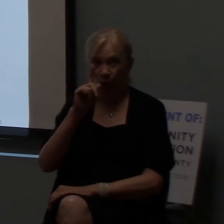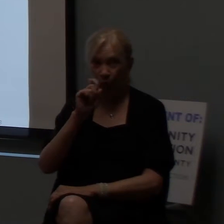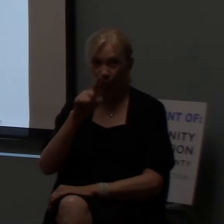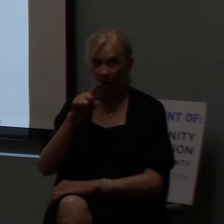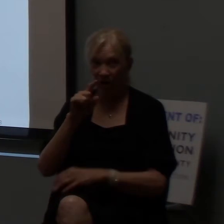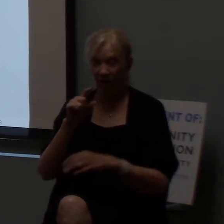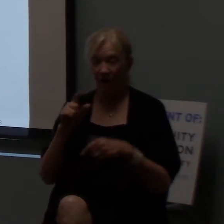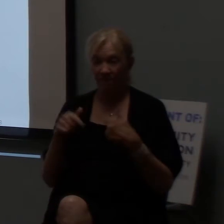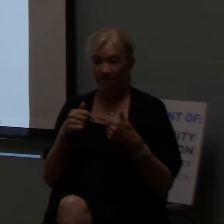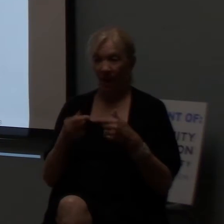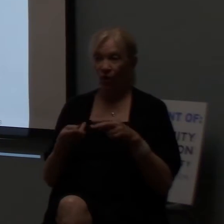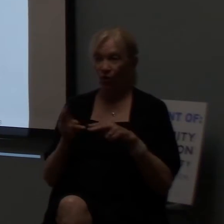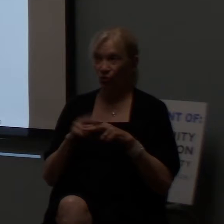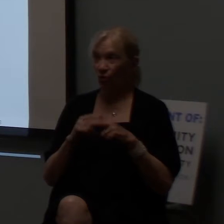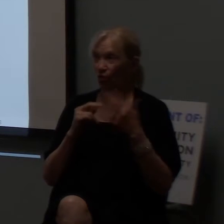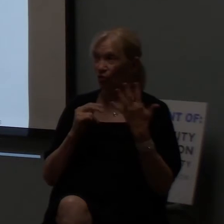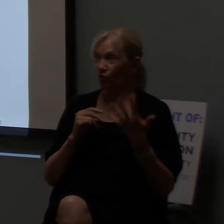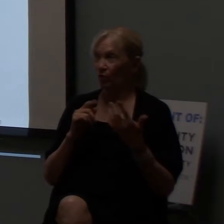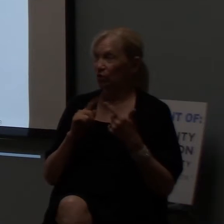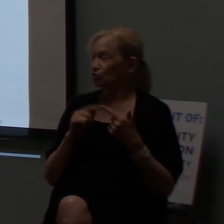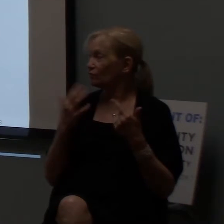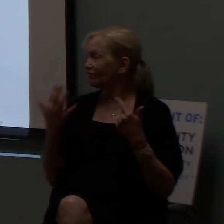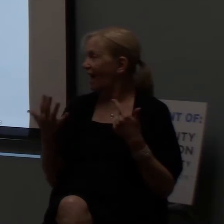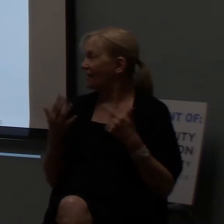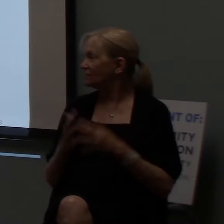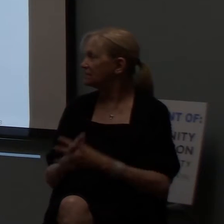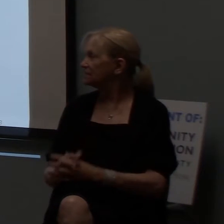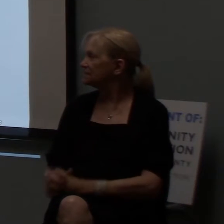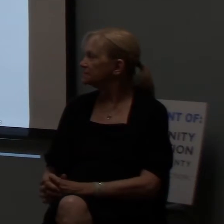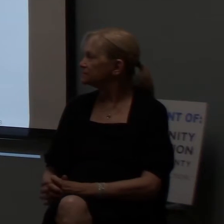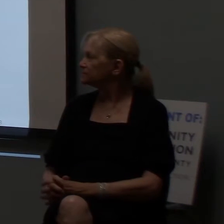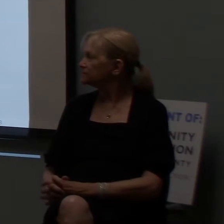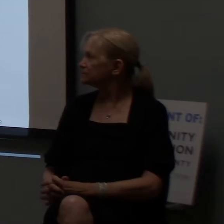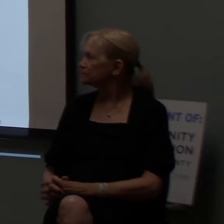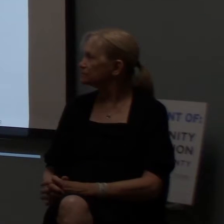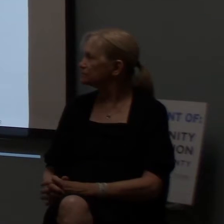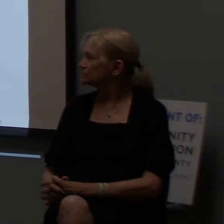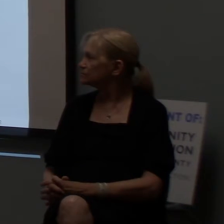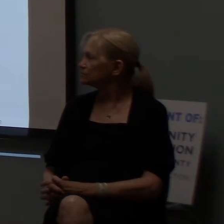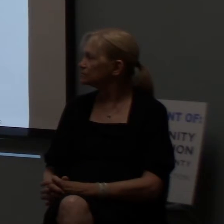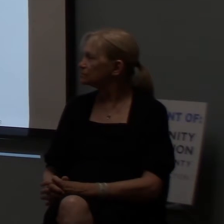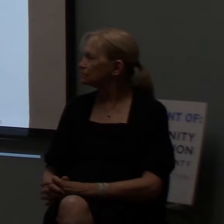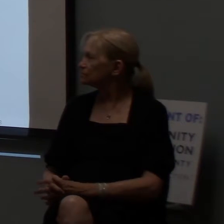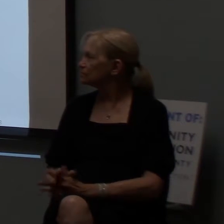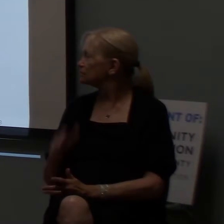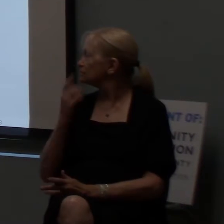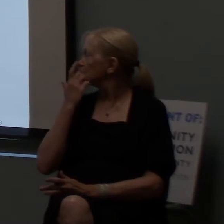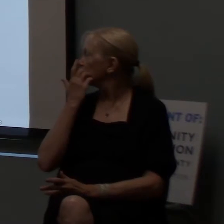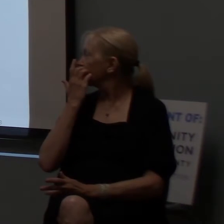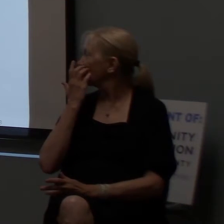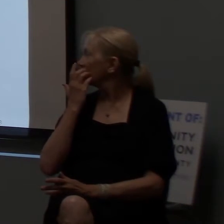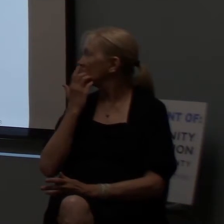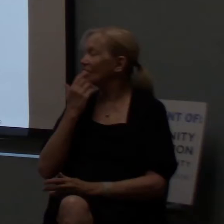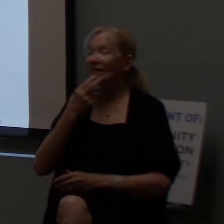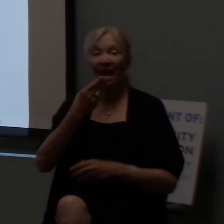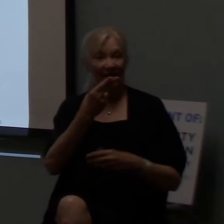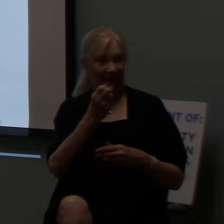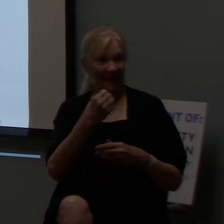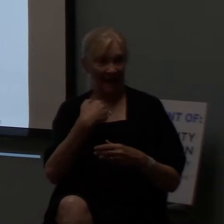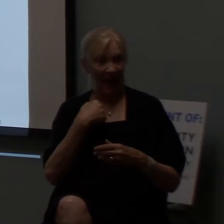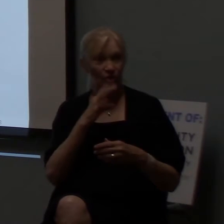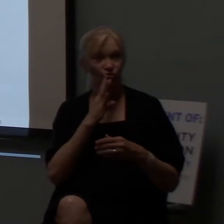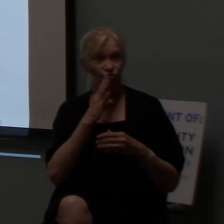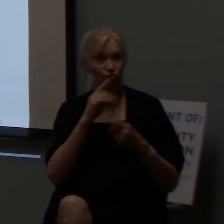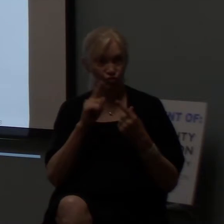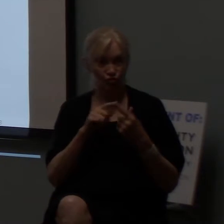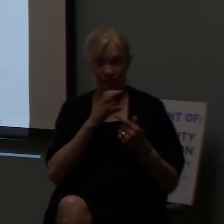3 to 5 commissioners because it's not entirely crystal clear as written in statute. He has spoken to the county commission on